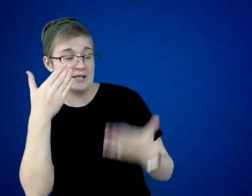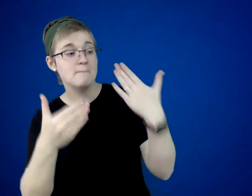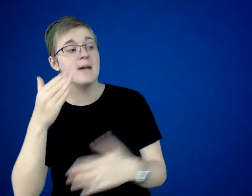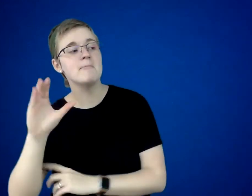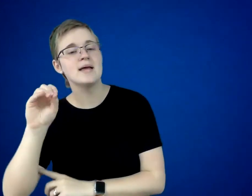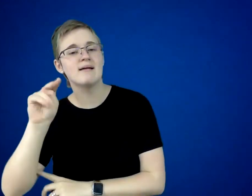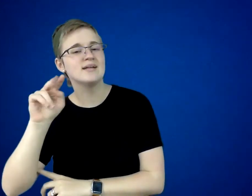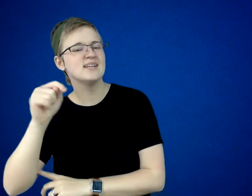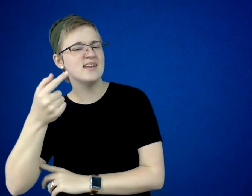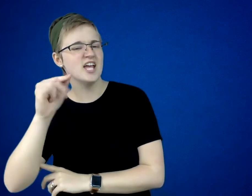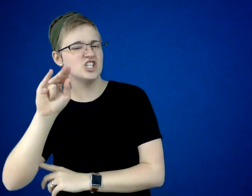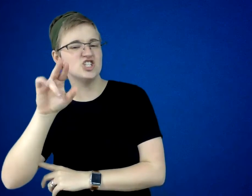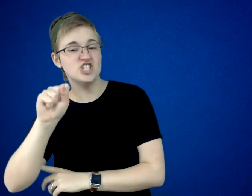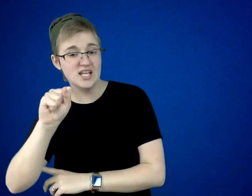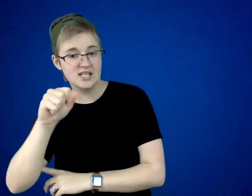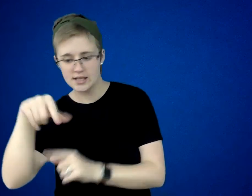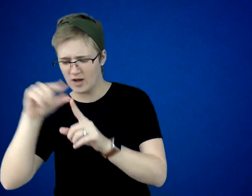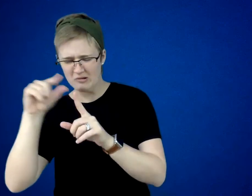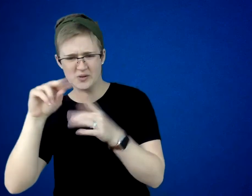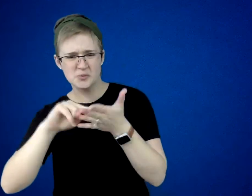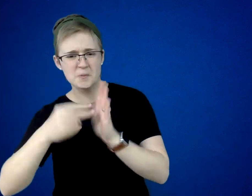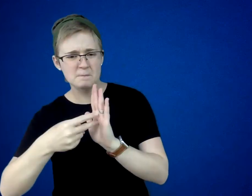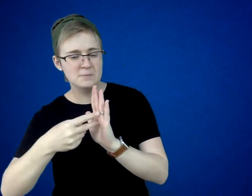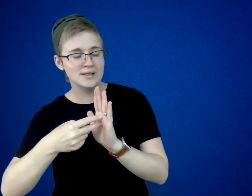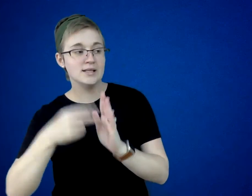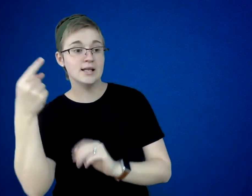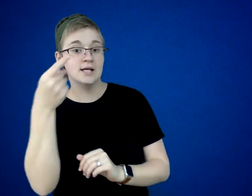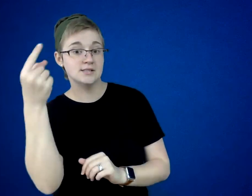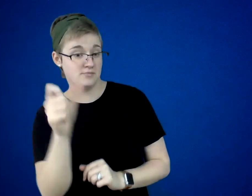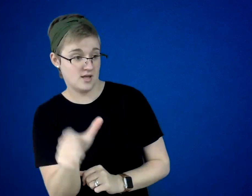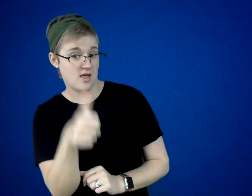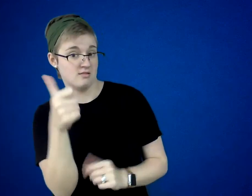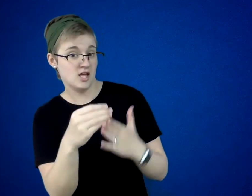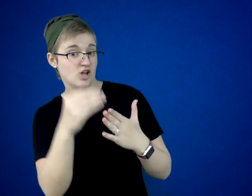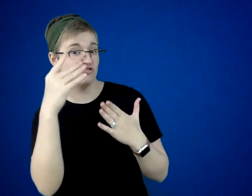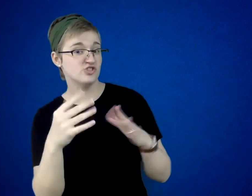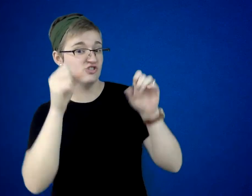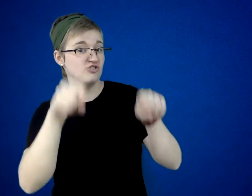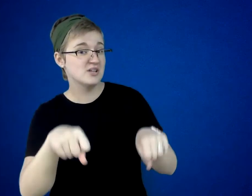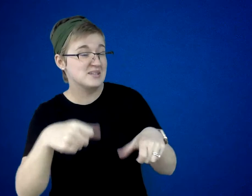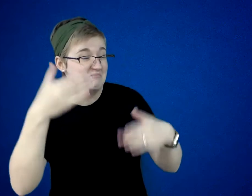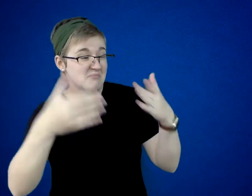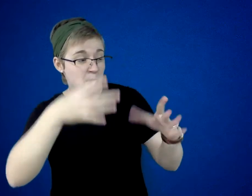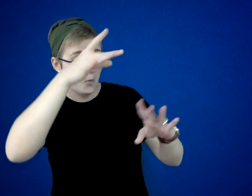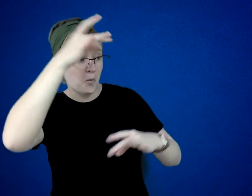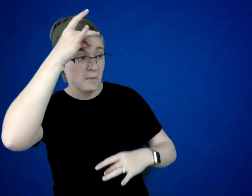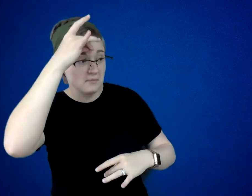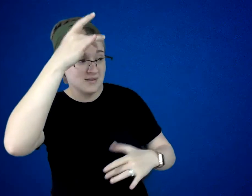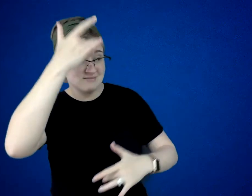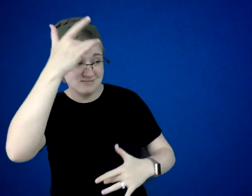contagious. Contagious meaning something that the other students could possibly catch." Mr. Felmer cleared his